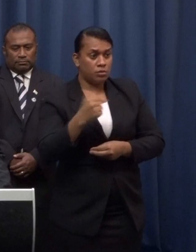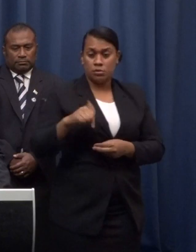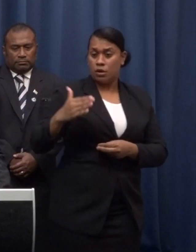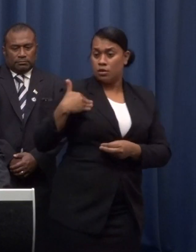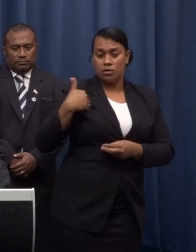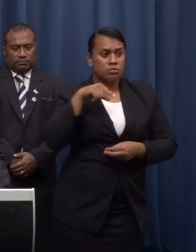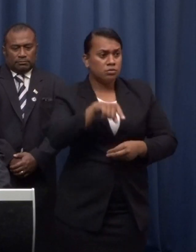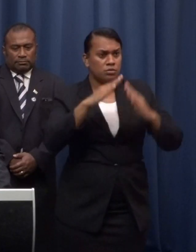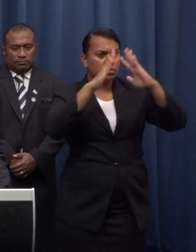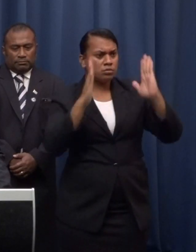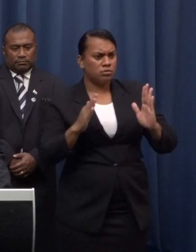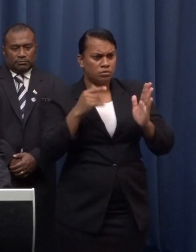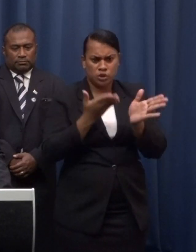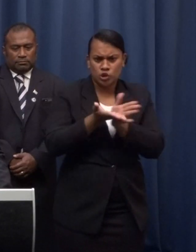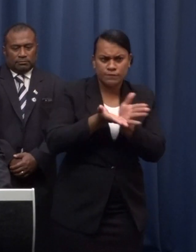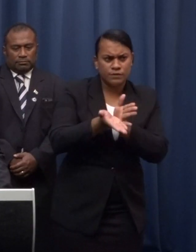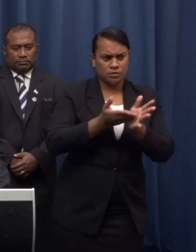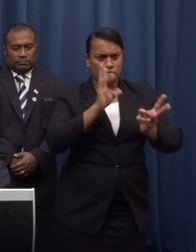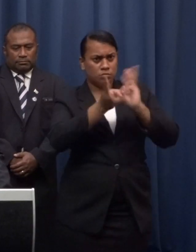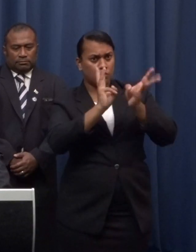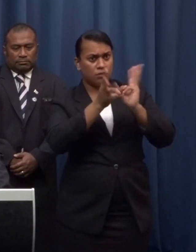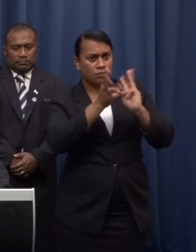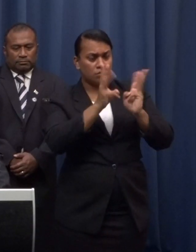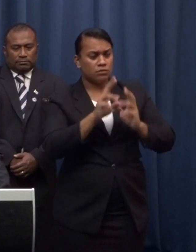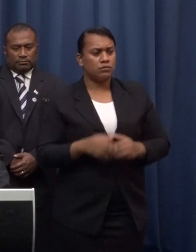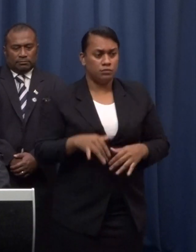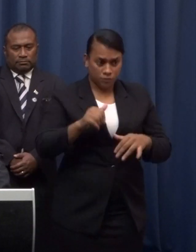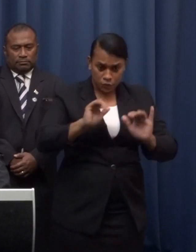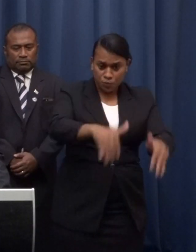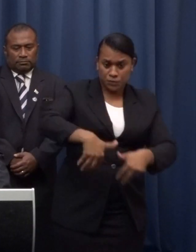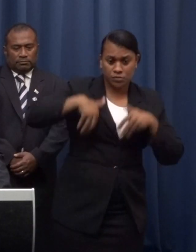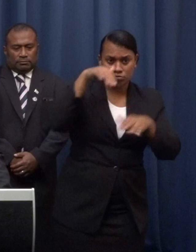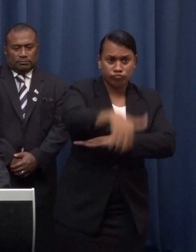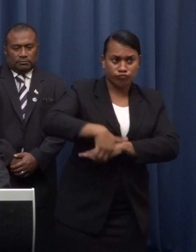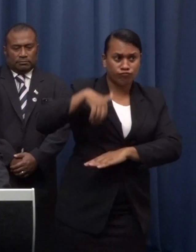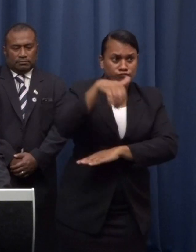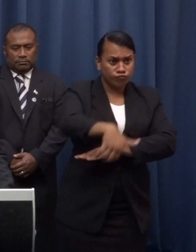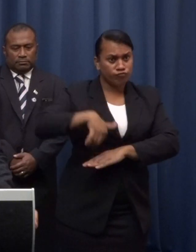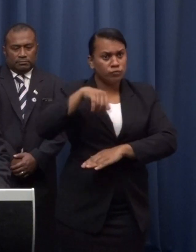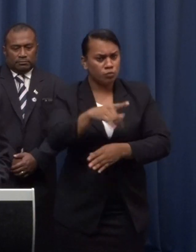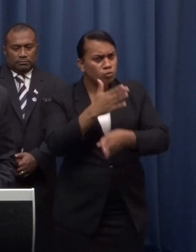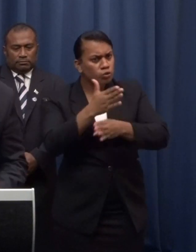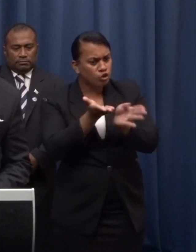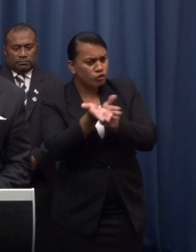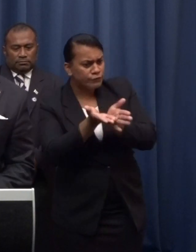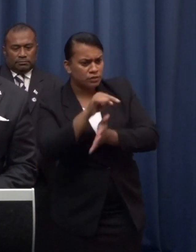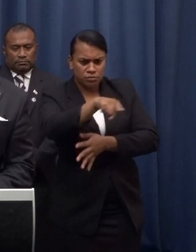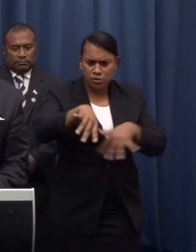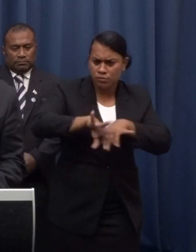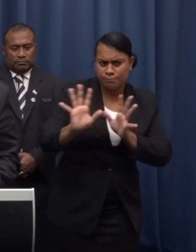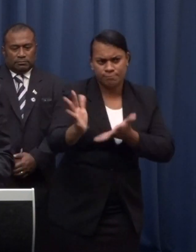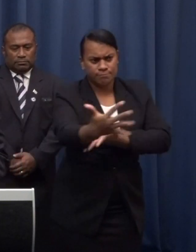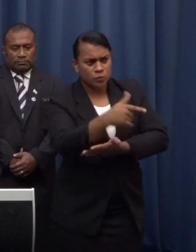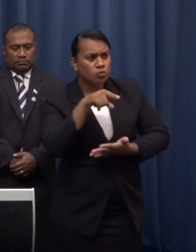services, meteorological services, mining services, sanitary services, which includes, of course, garbage collection, water and sewage